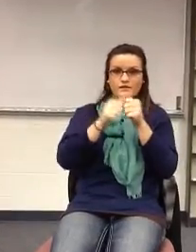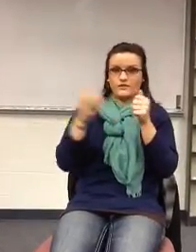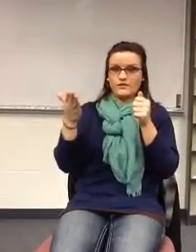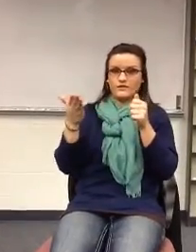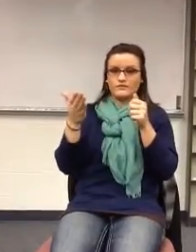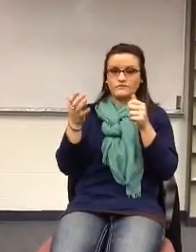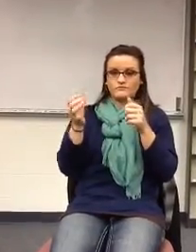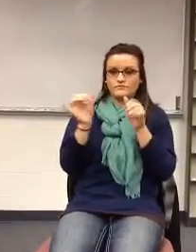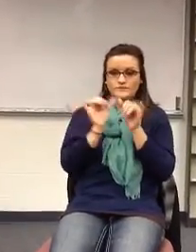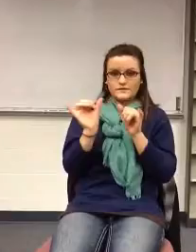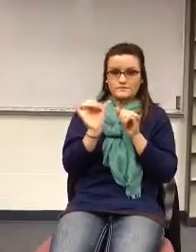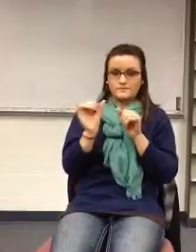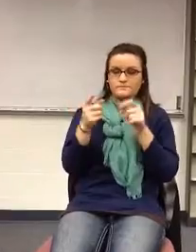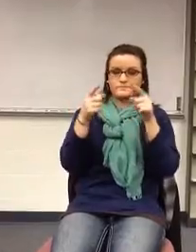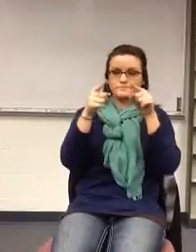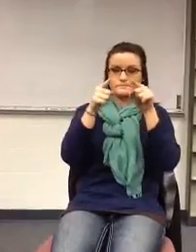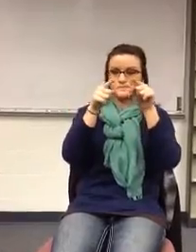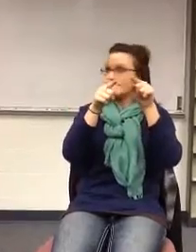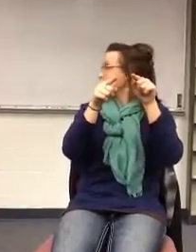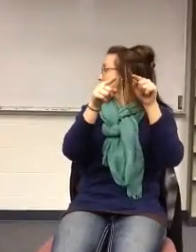The next subset, I'm going to add a larger box,